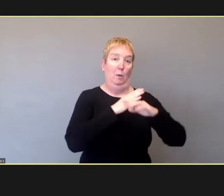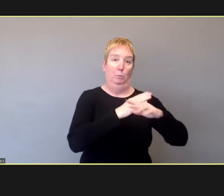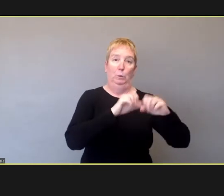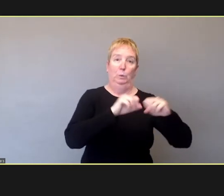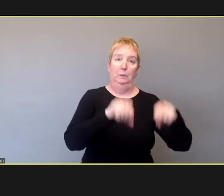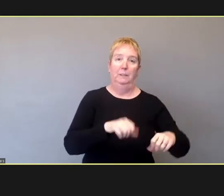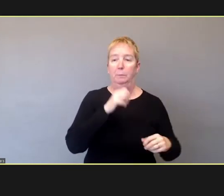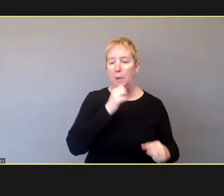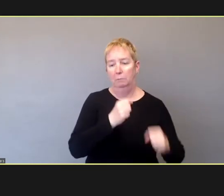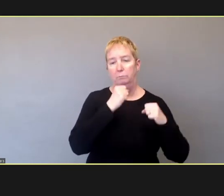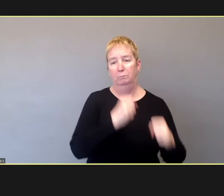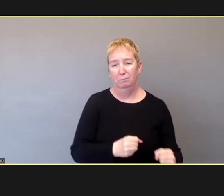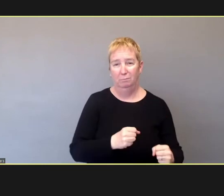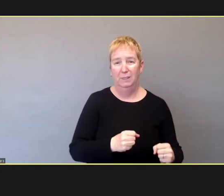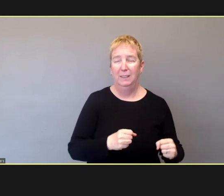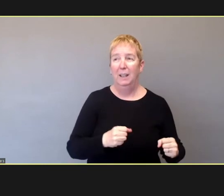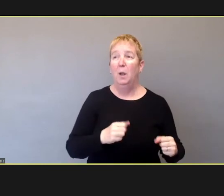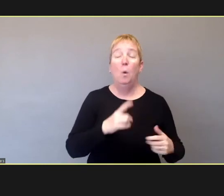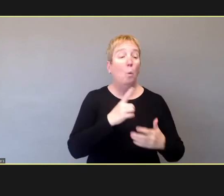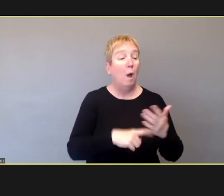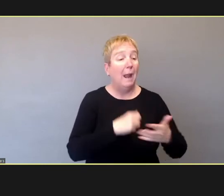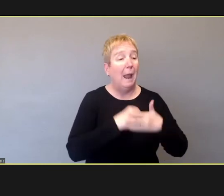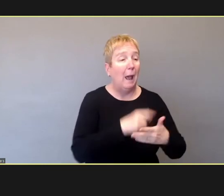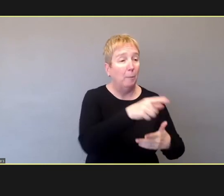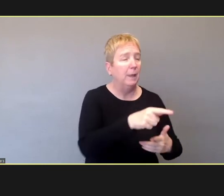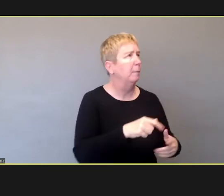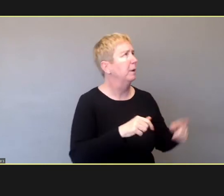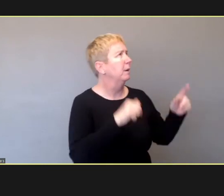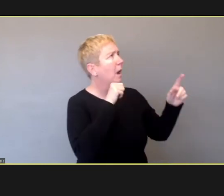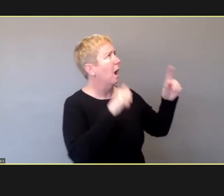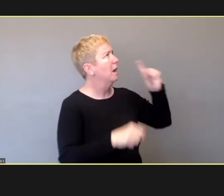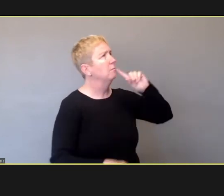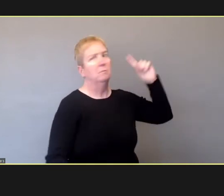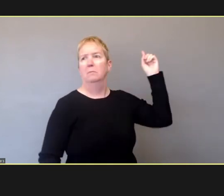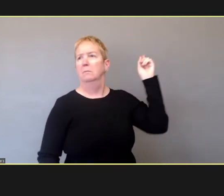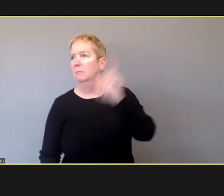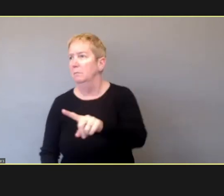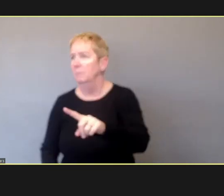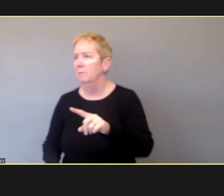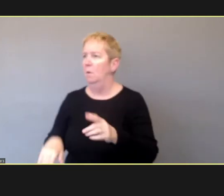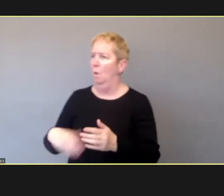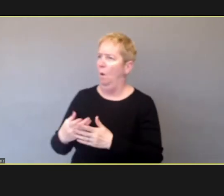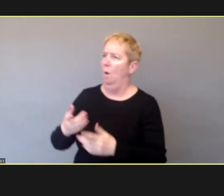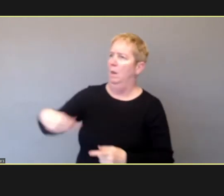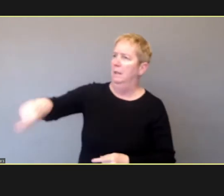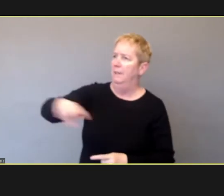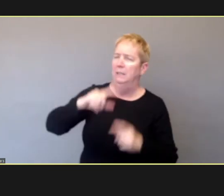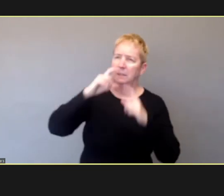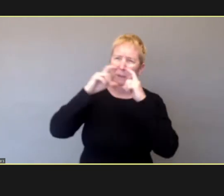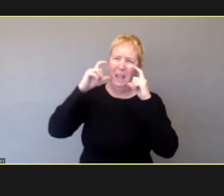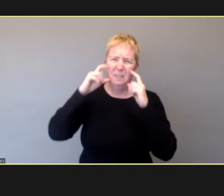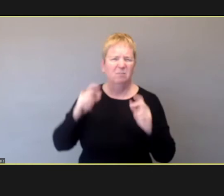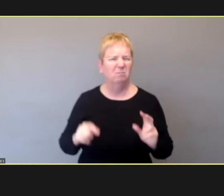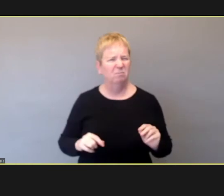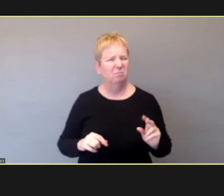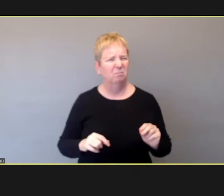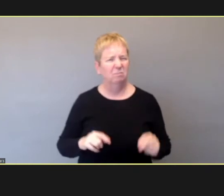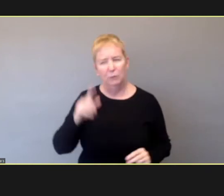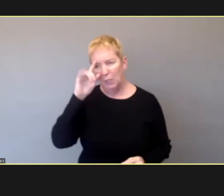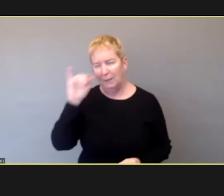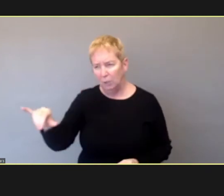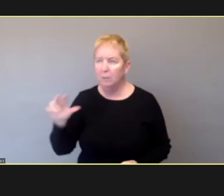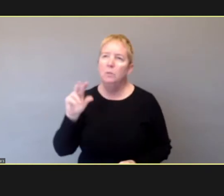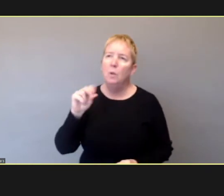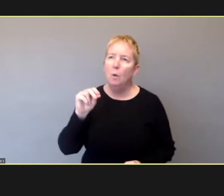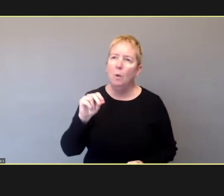isn't really a public health order requiring us all to be masked forever. It's actually what